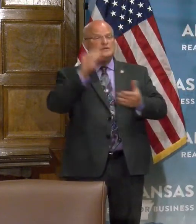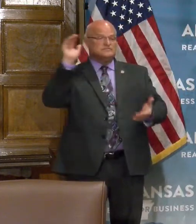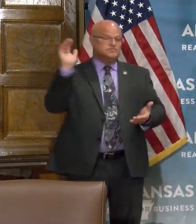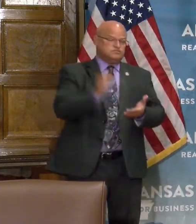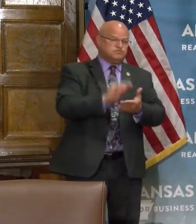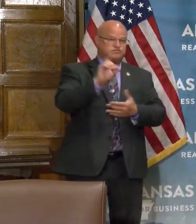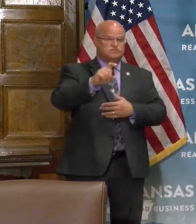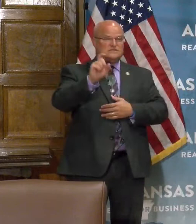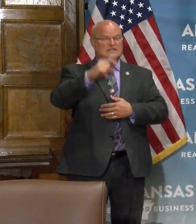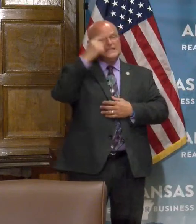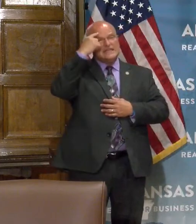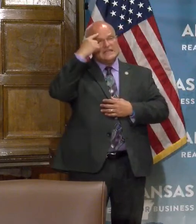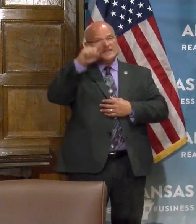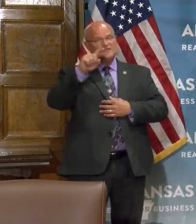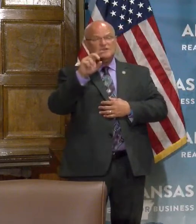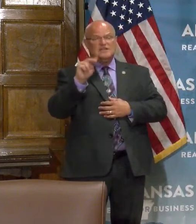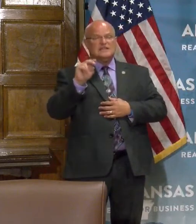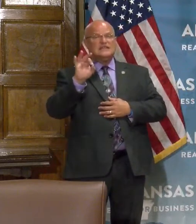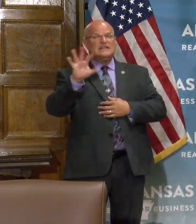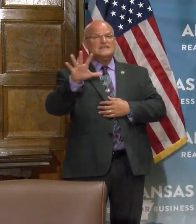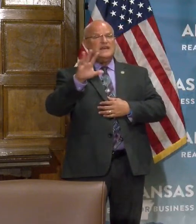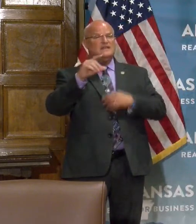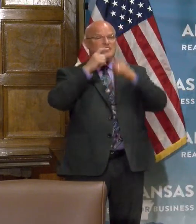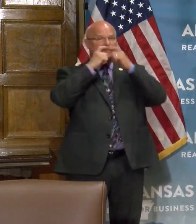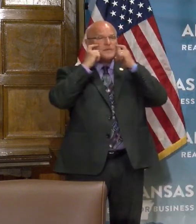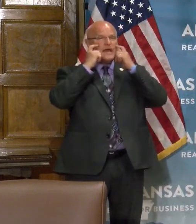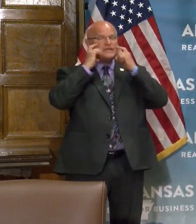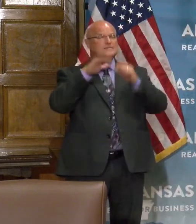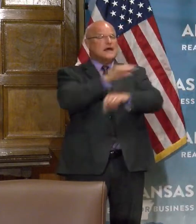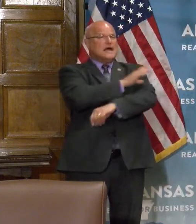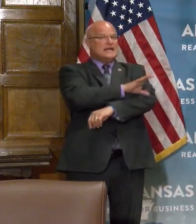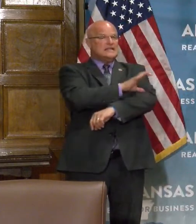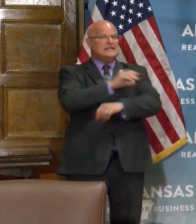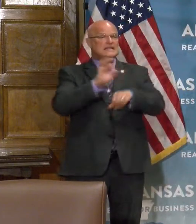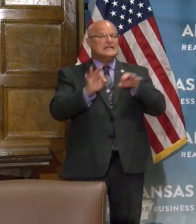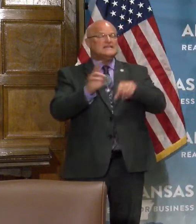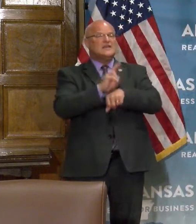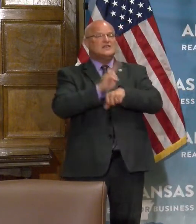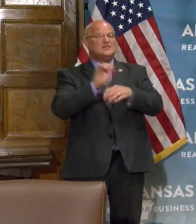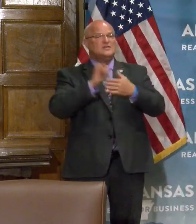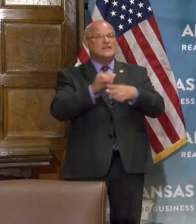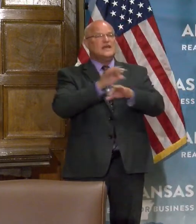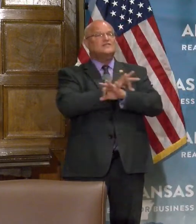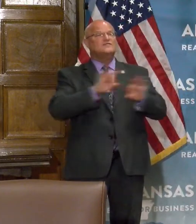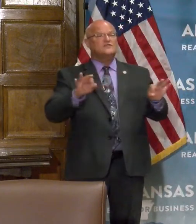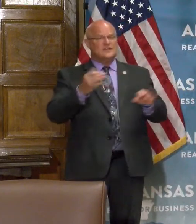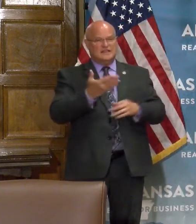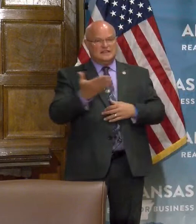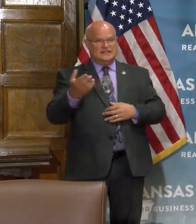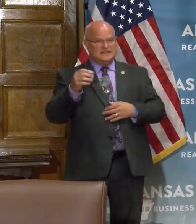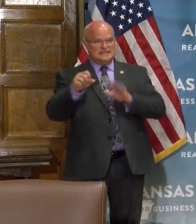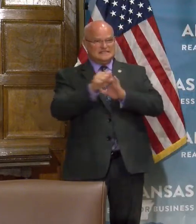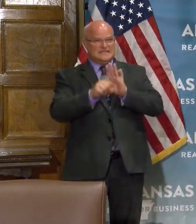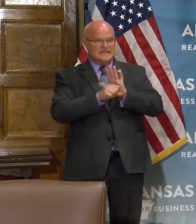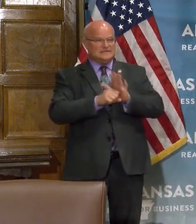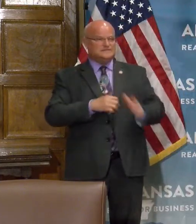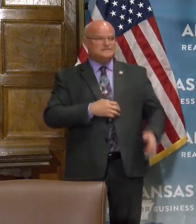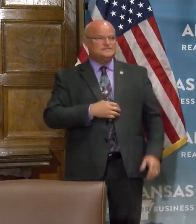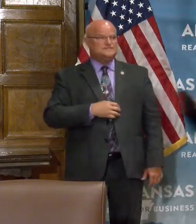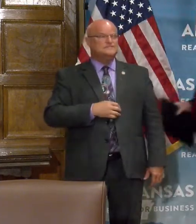reduce the need for N95 masks by a clinic if they utilize that free resource in the state.